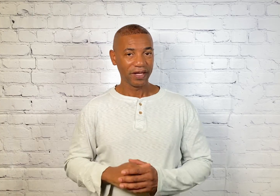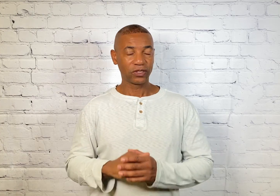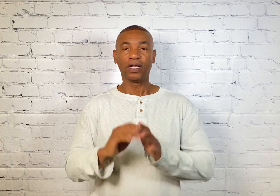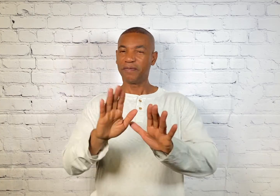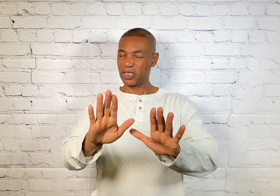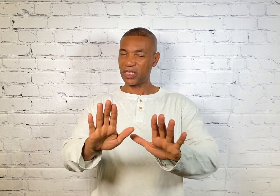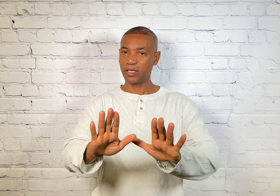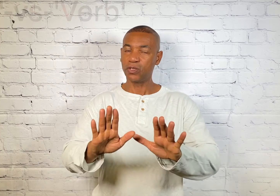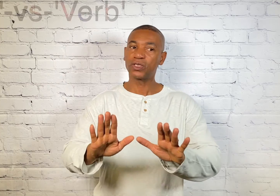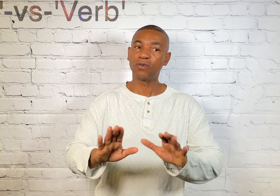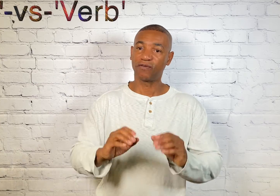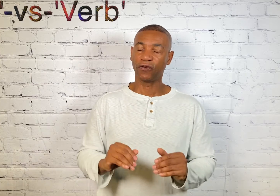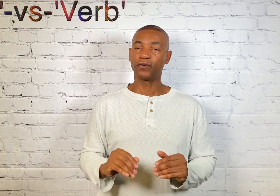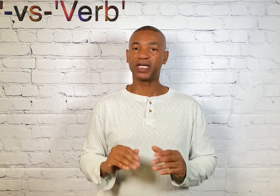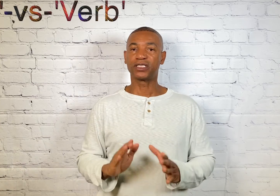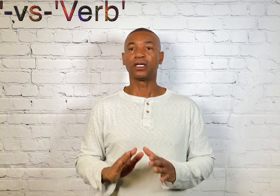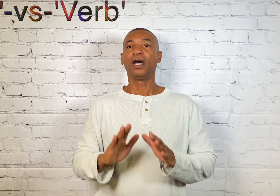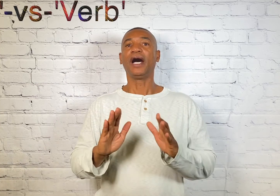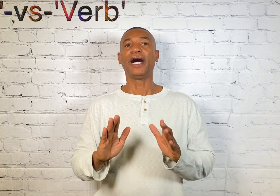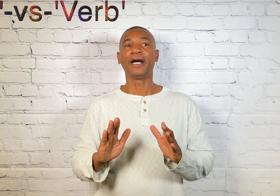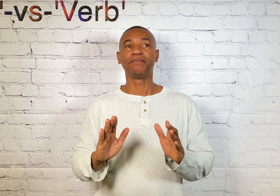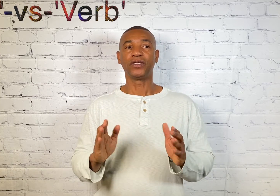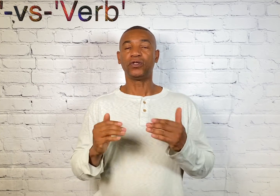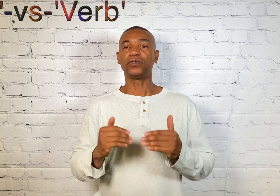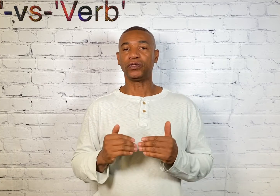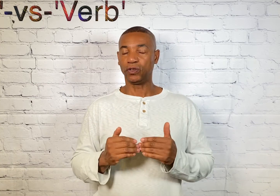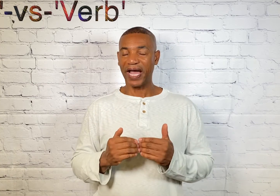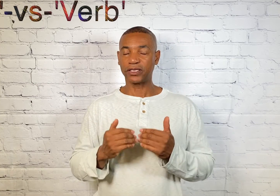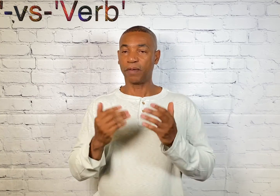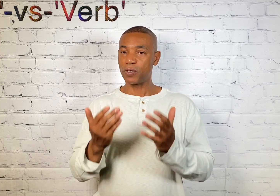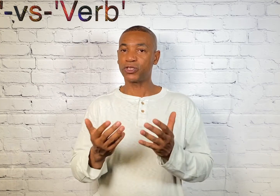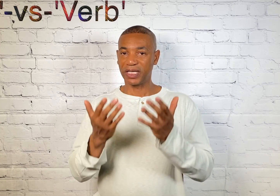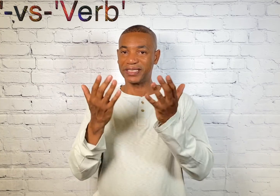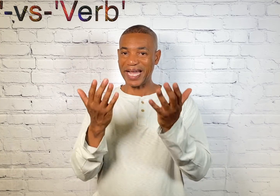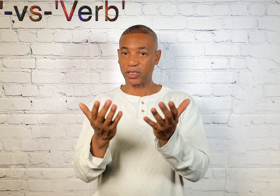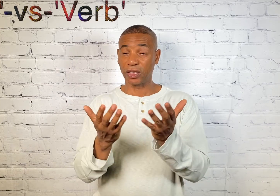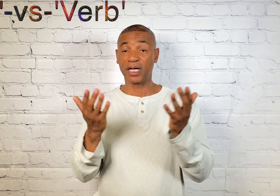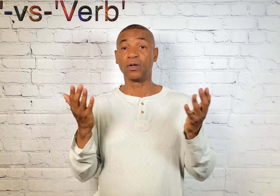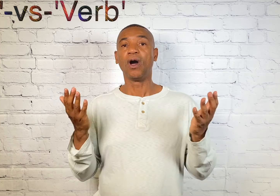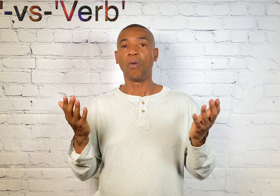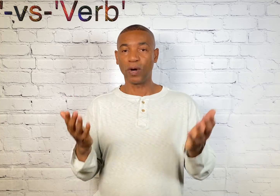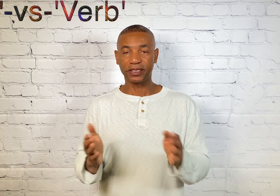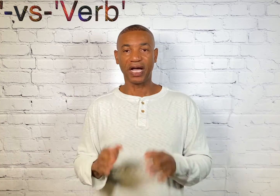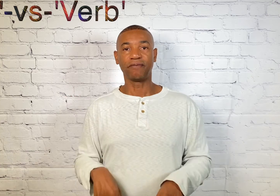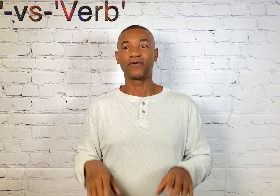So let me just tell you, usually with verbs, it's you'll actually, the motion is actually done one time. For